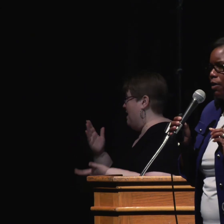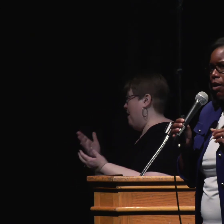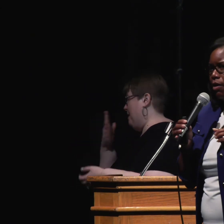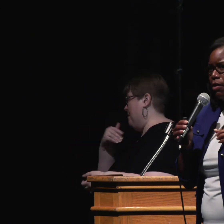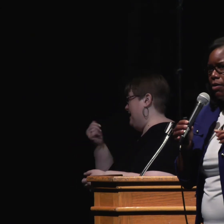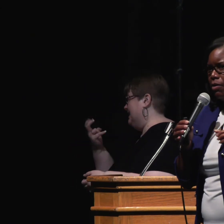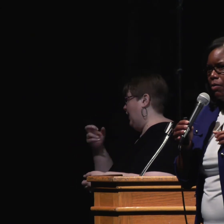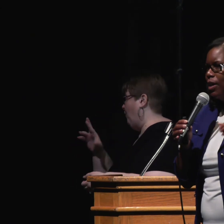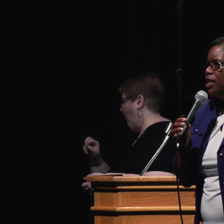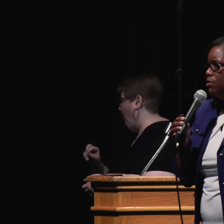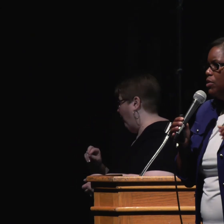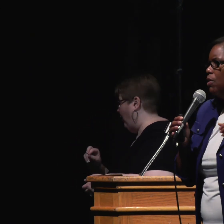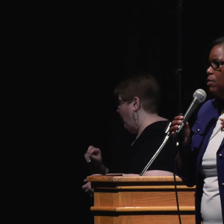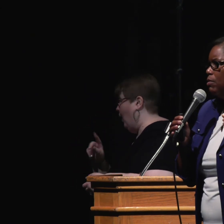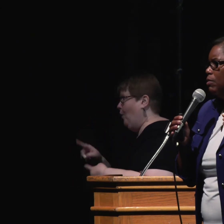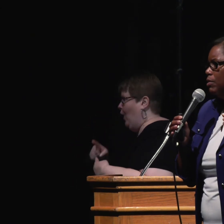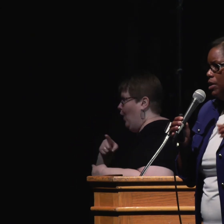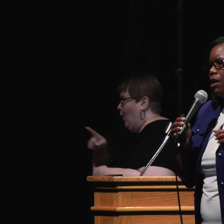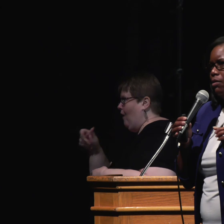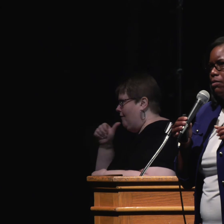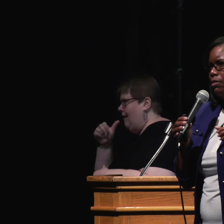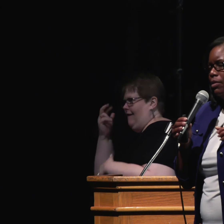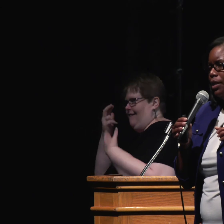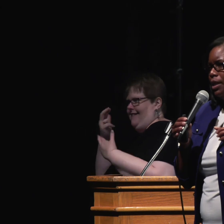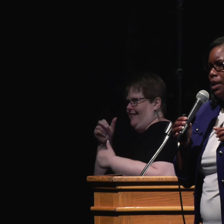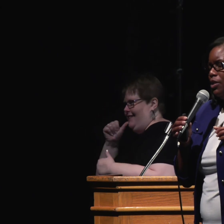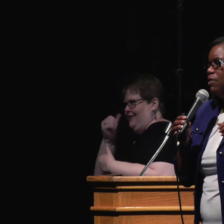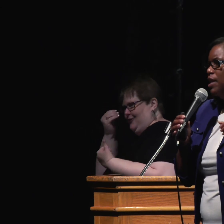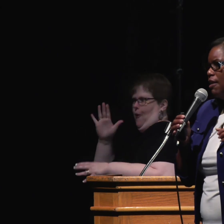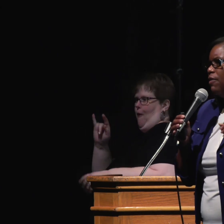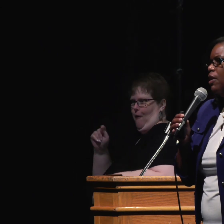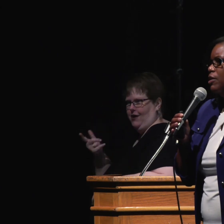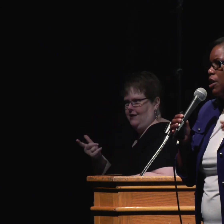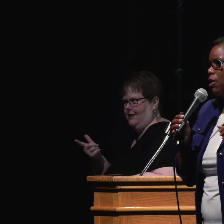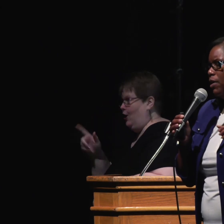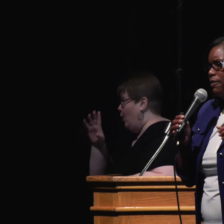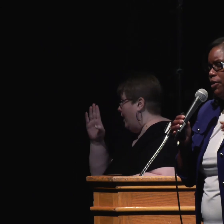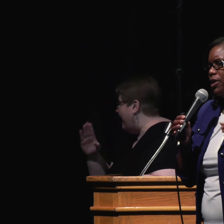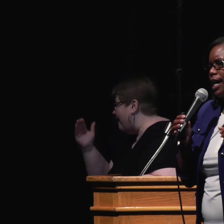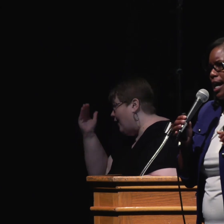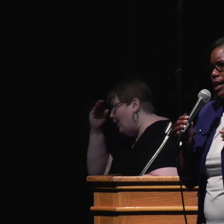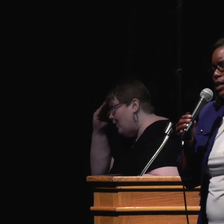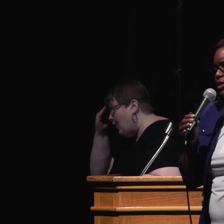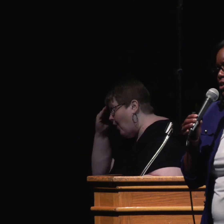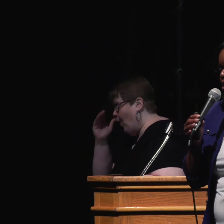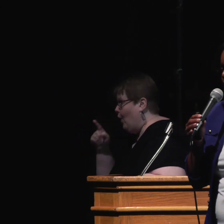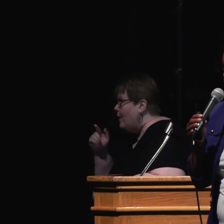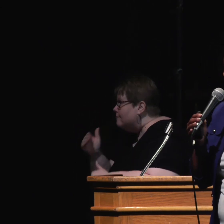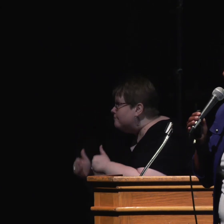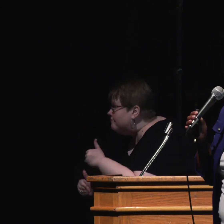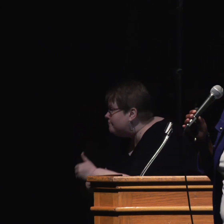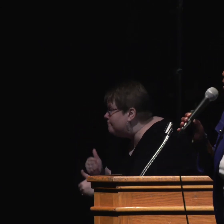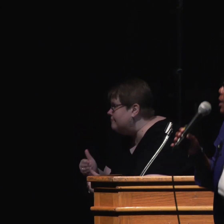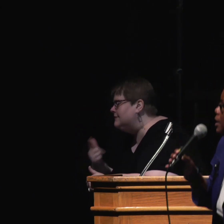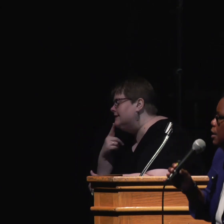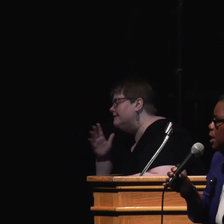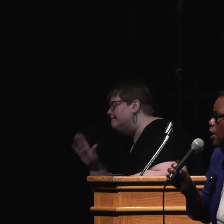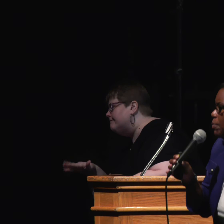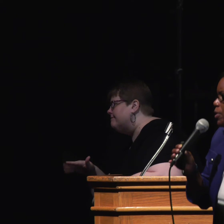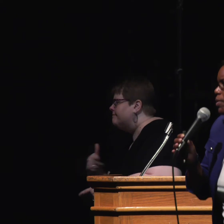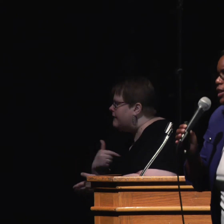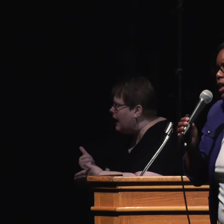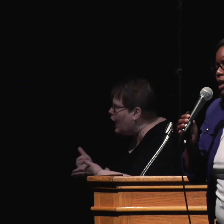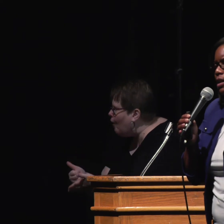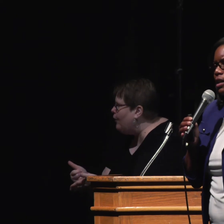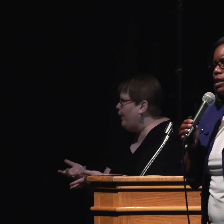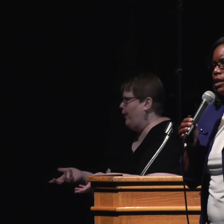hero of all, when you don't know. You never know if your kindness to just say, here, let me